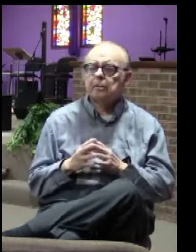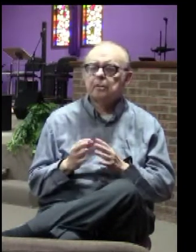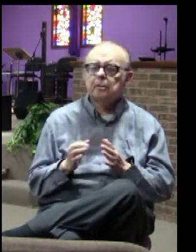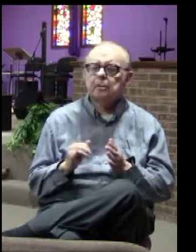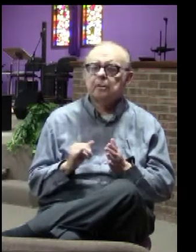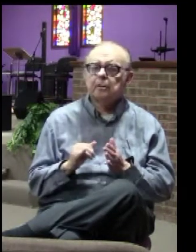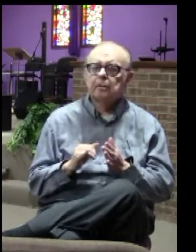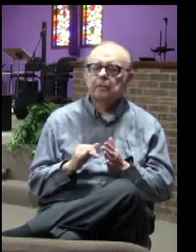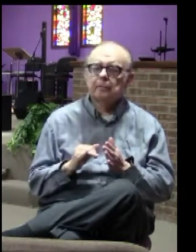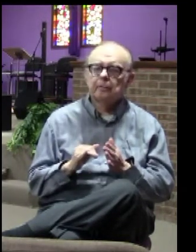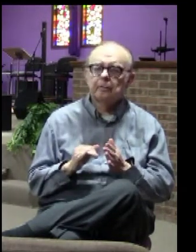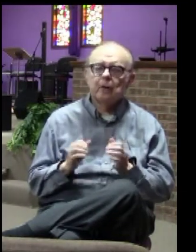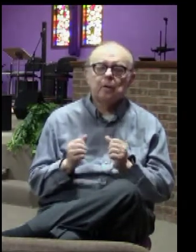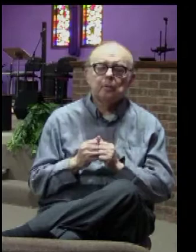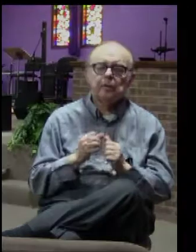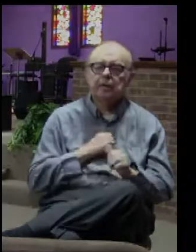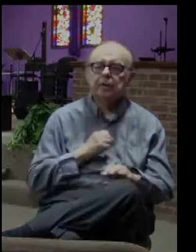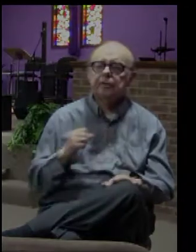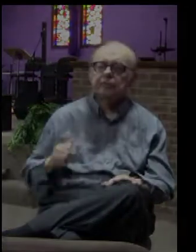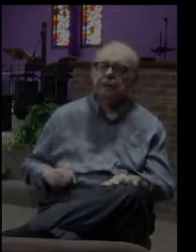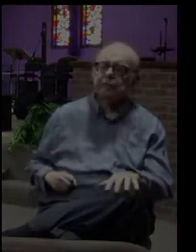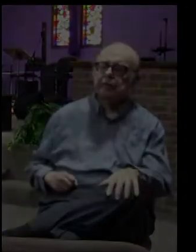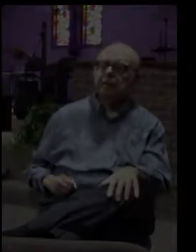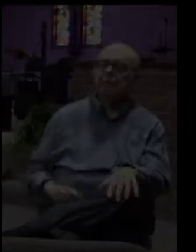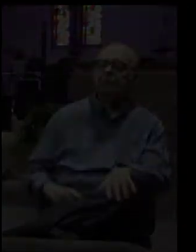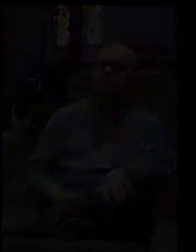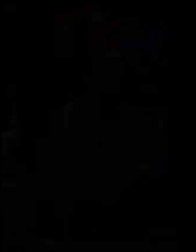this with Samson.